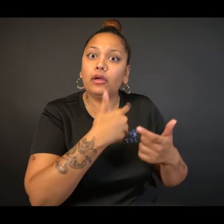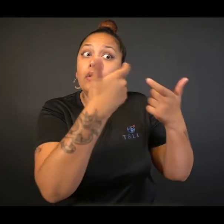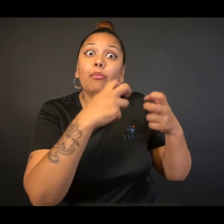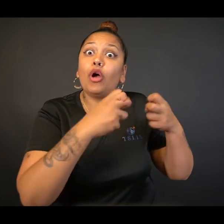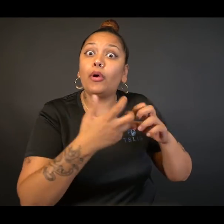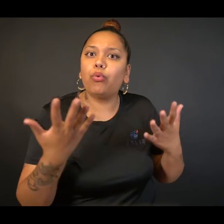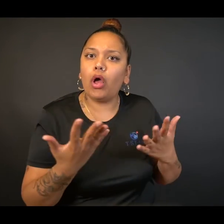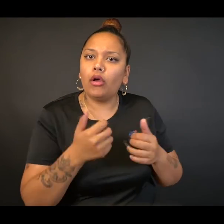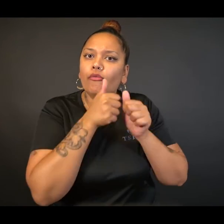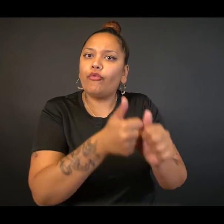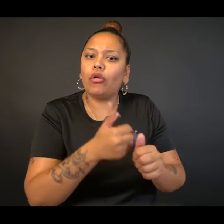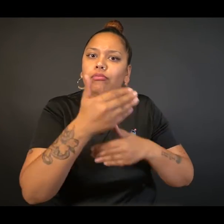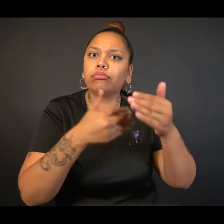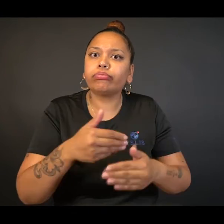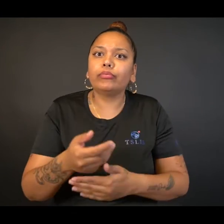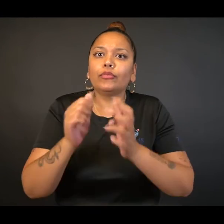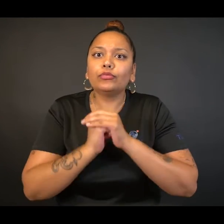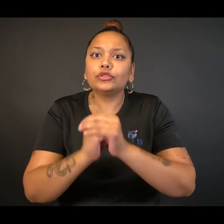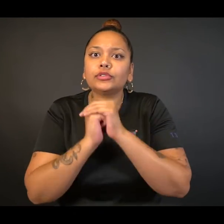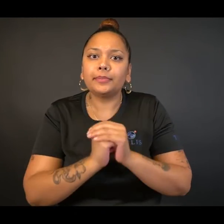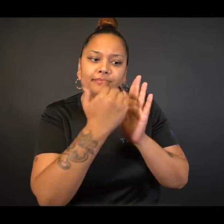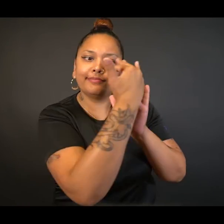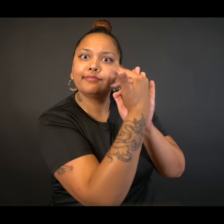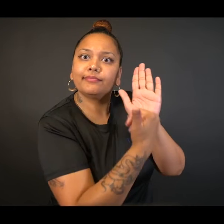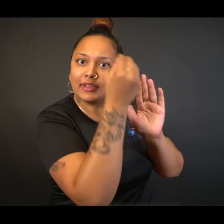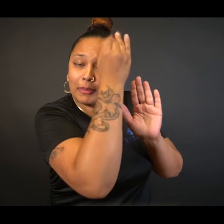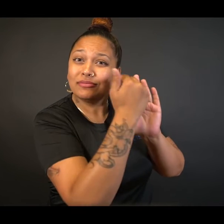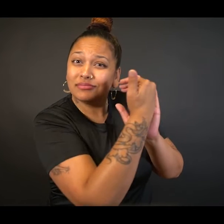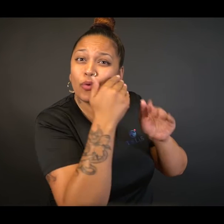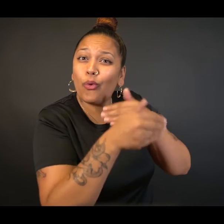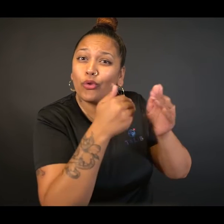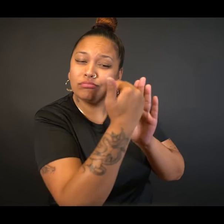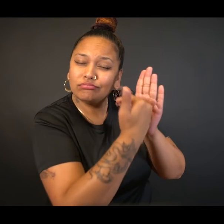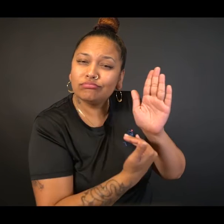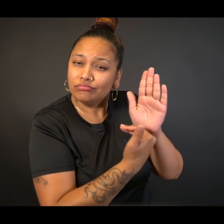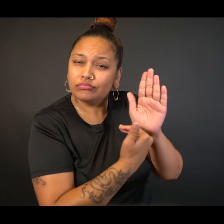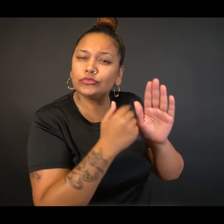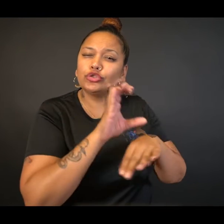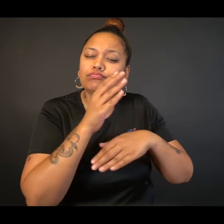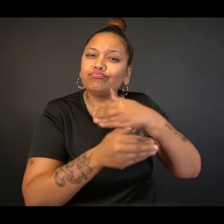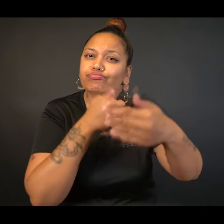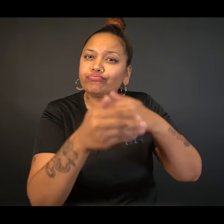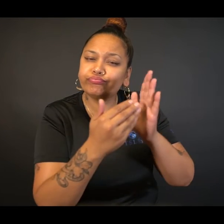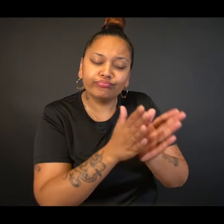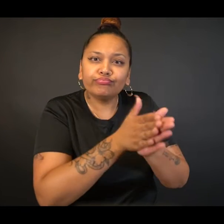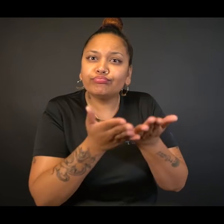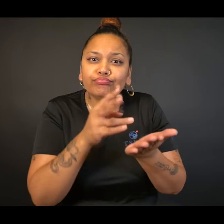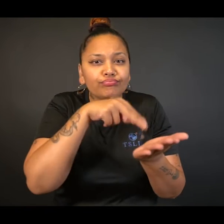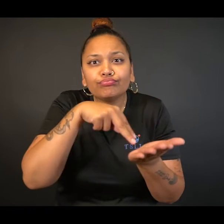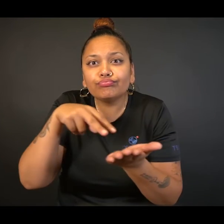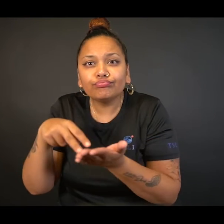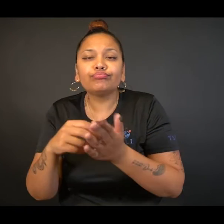following along with what's called the liturgy. And those are the prayers and other things that you would